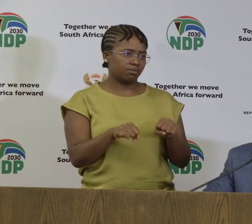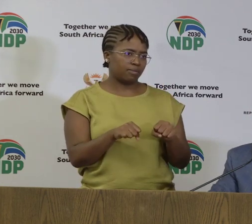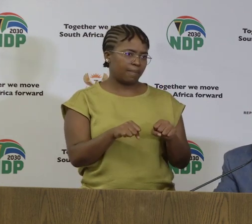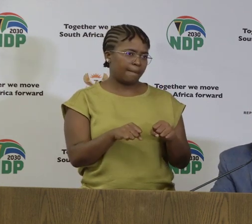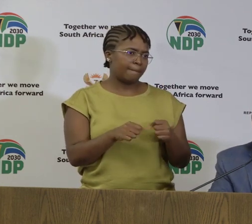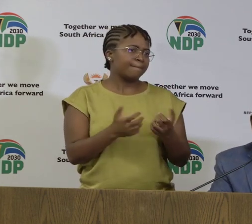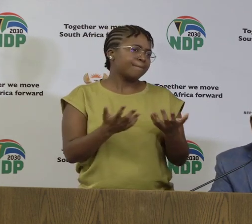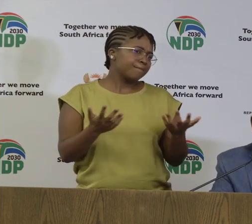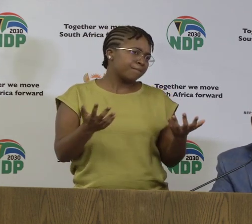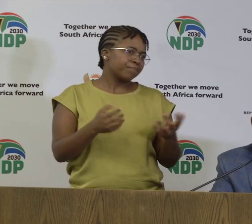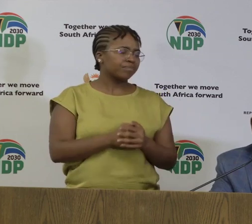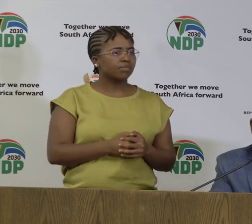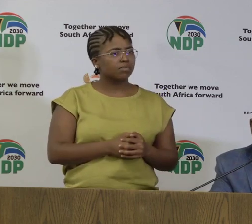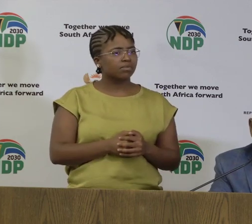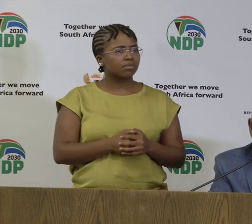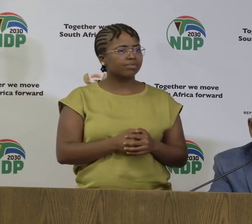widespread presence of